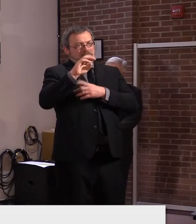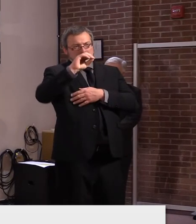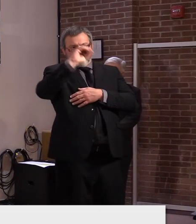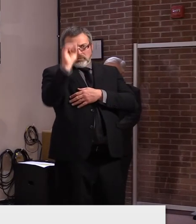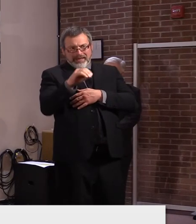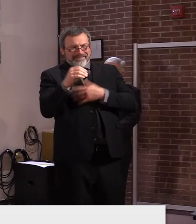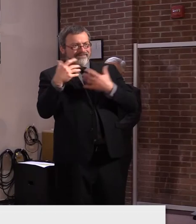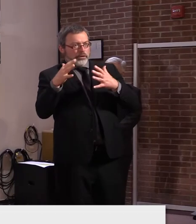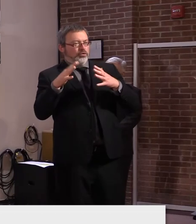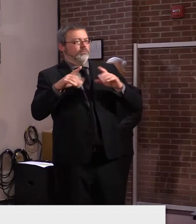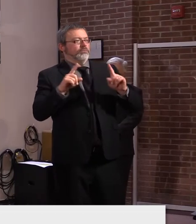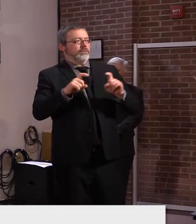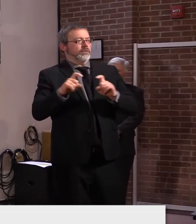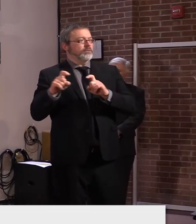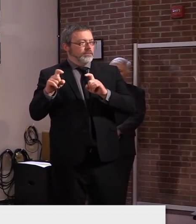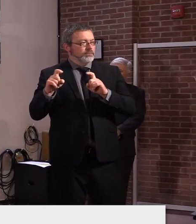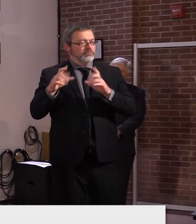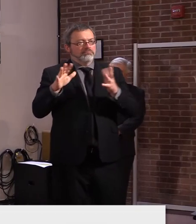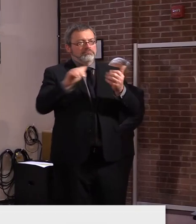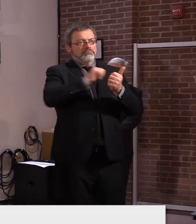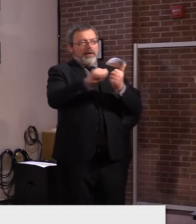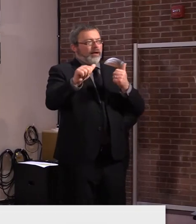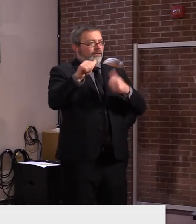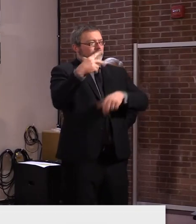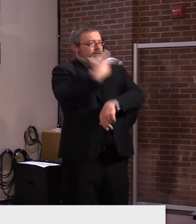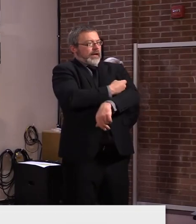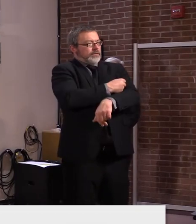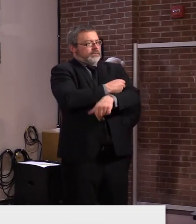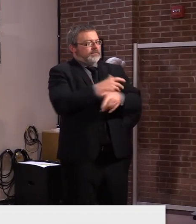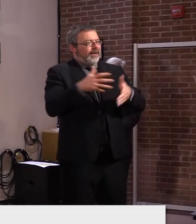being vaccinated, which leaves us with